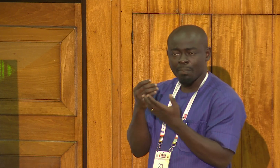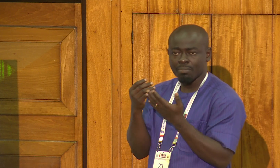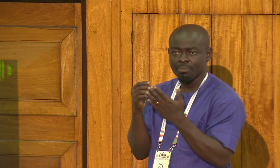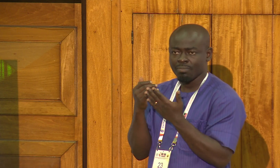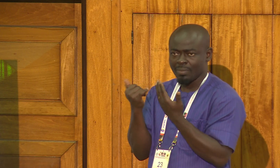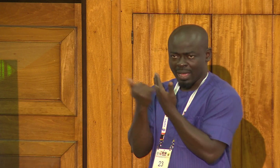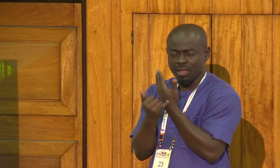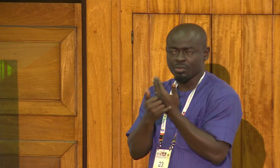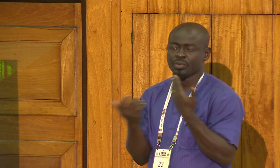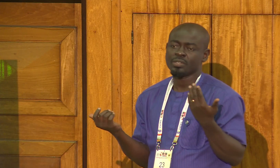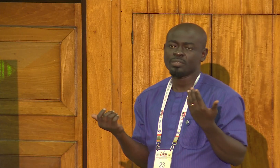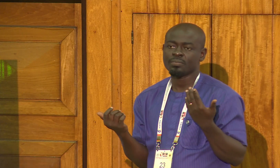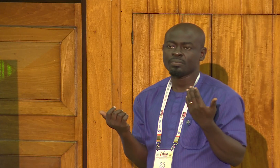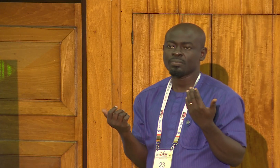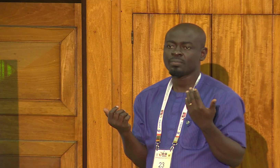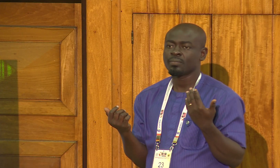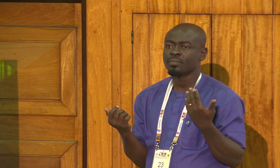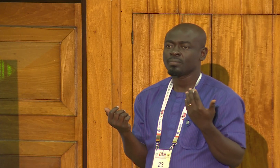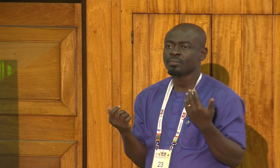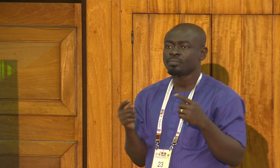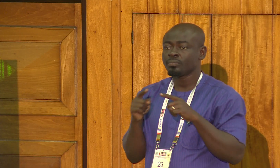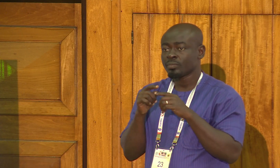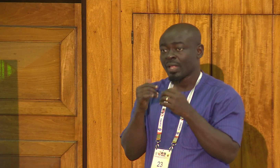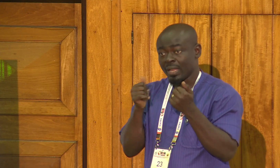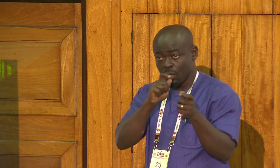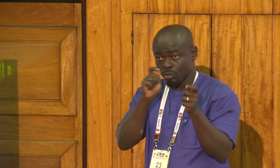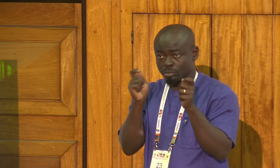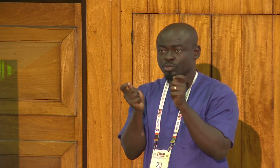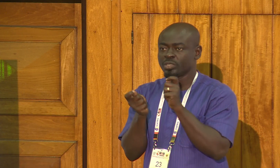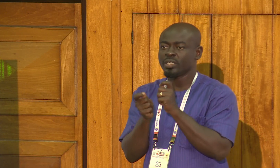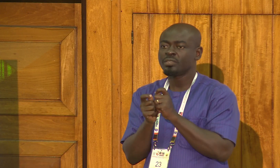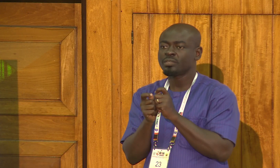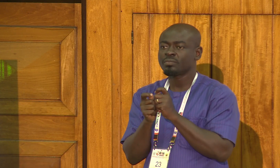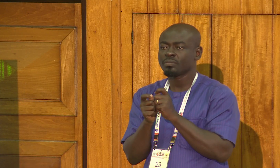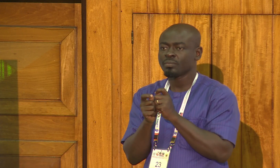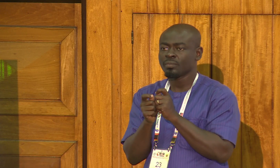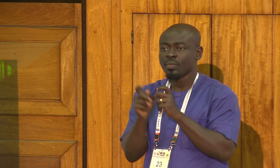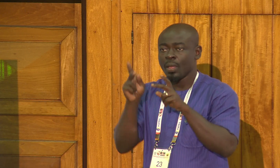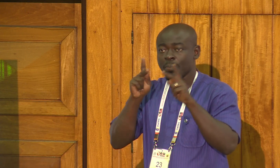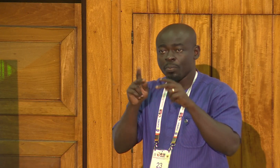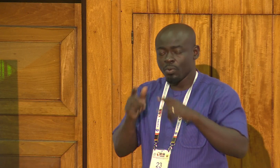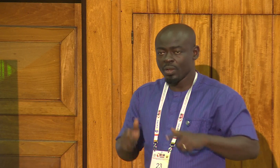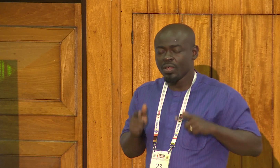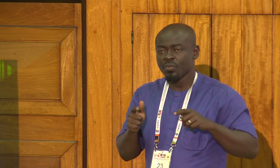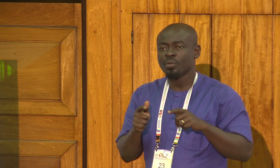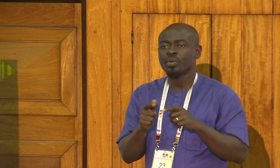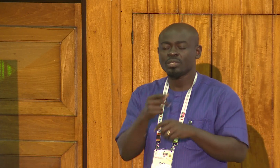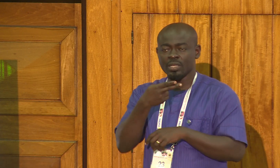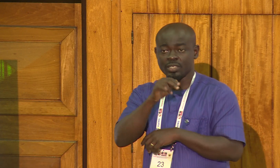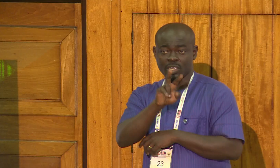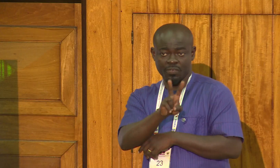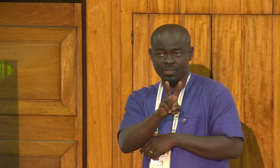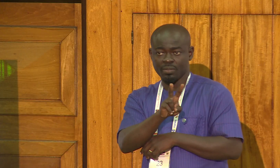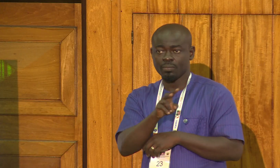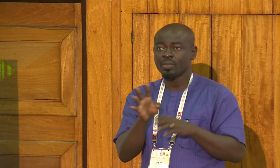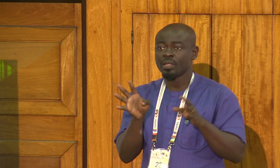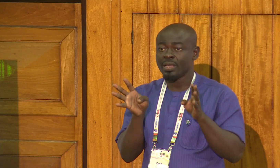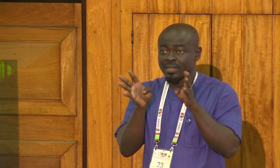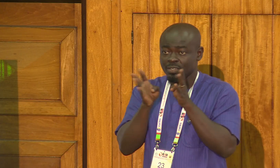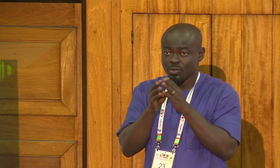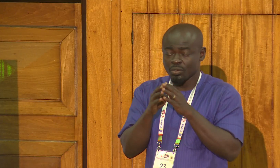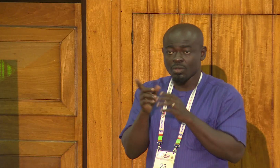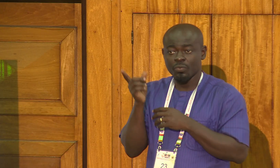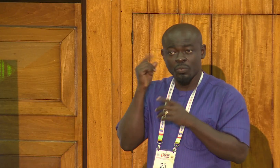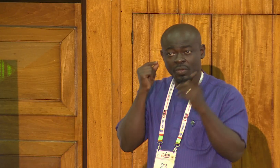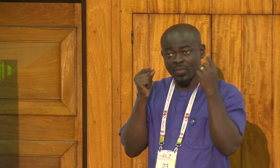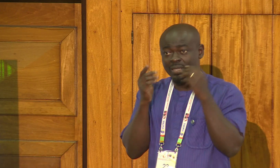African countries. Now to change gears to people living with HIV. I mean, in this conference, we've heard